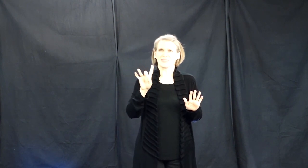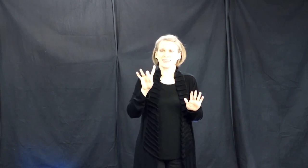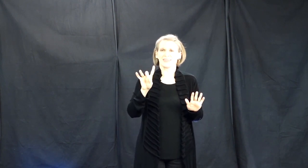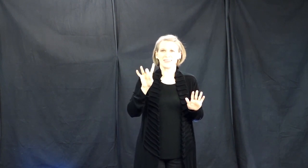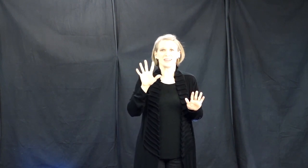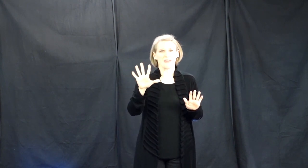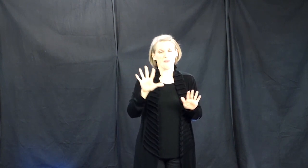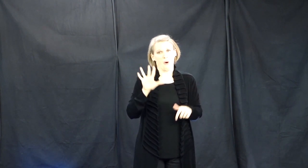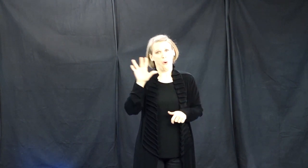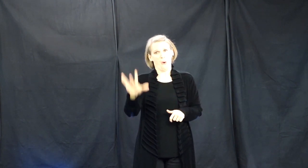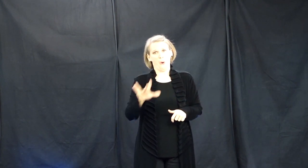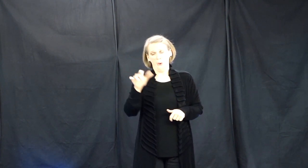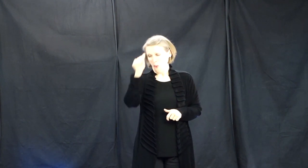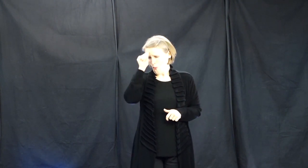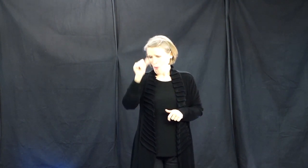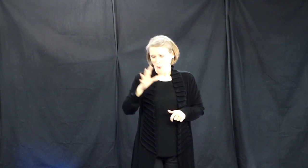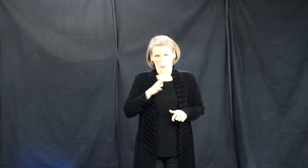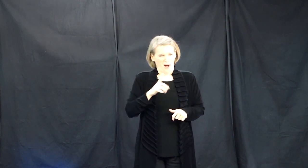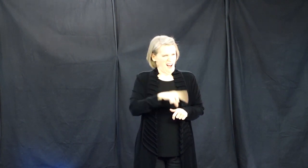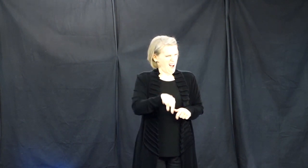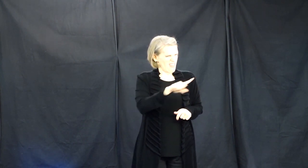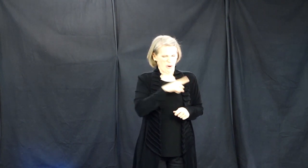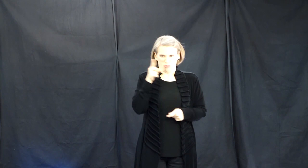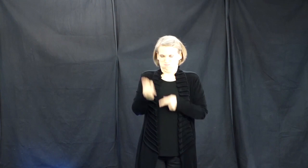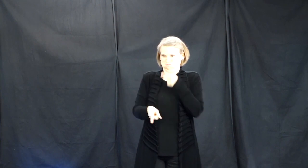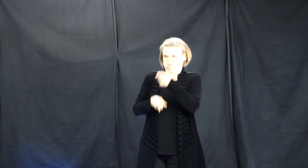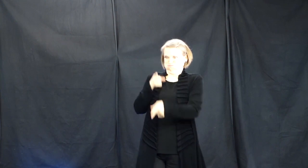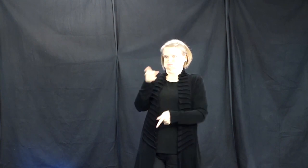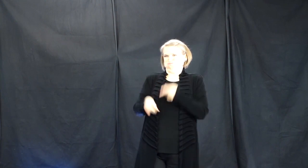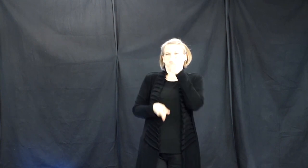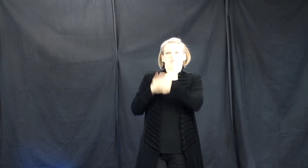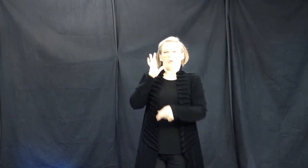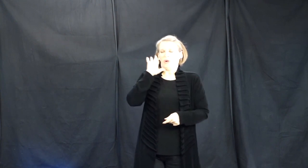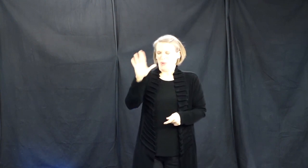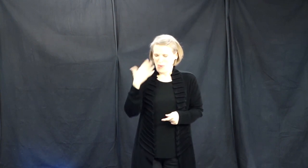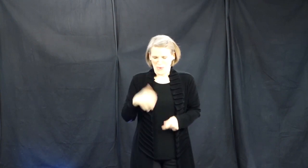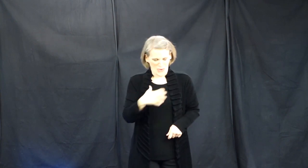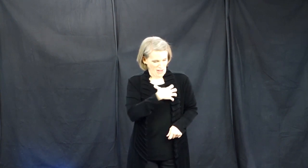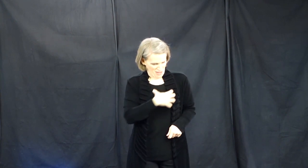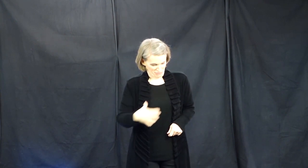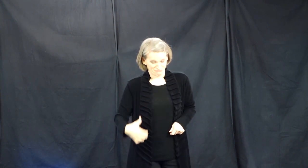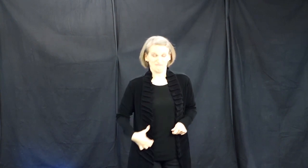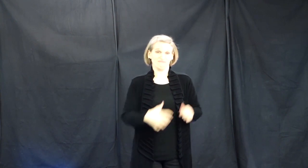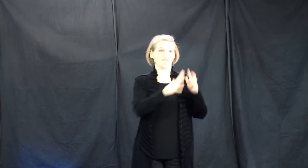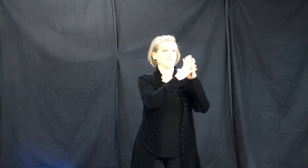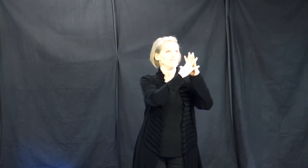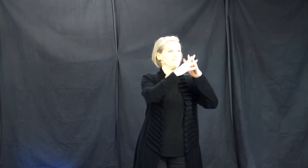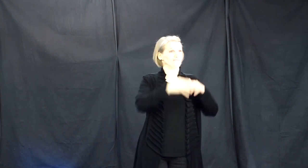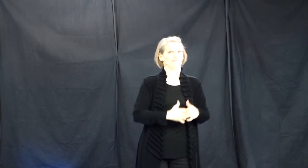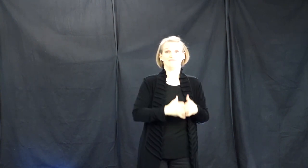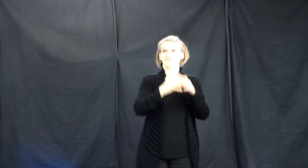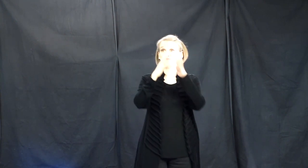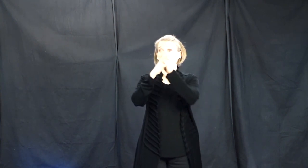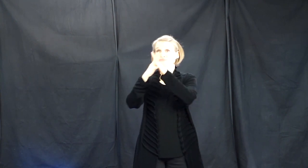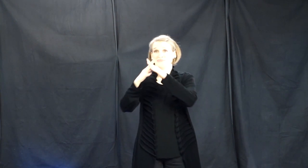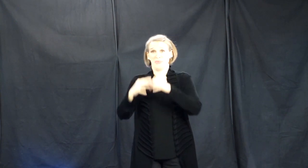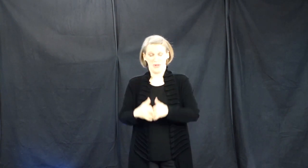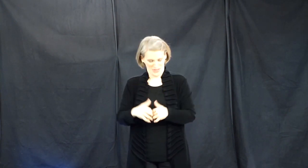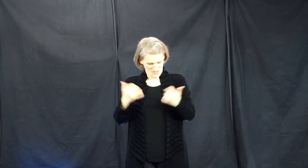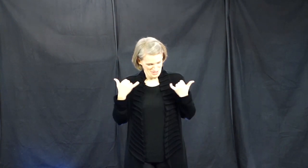That poor man, they're going to eat him alive. Oceans rise, empires fall.